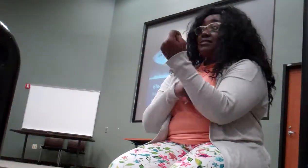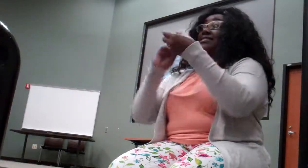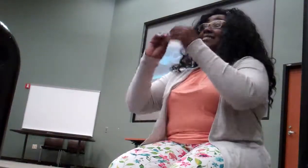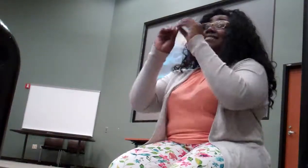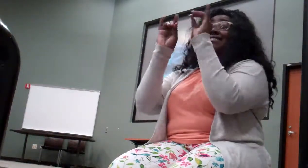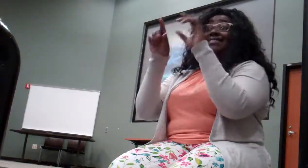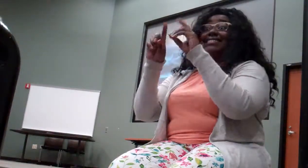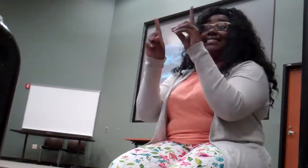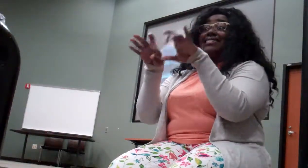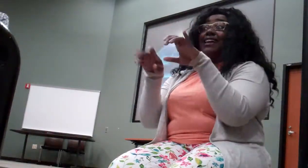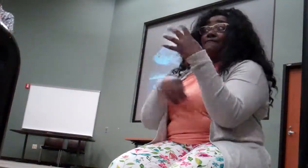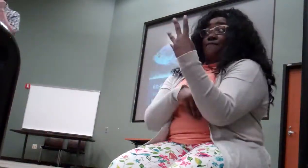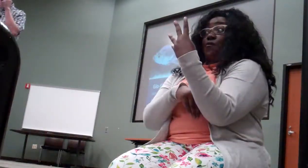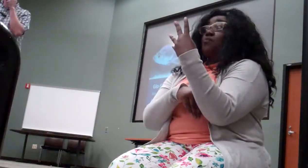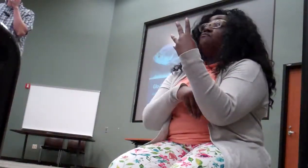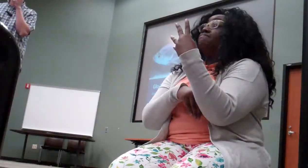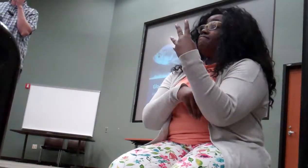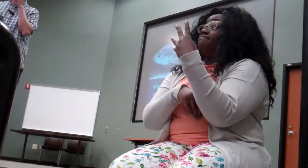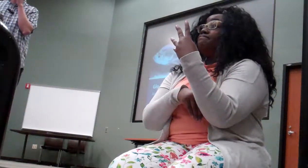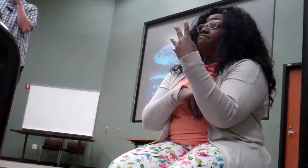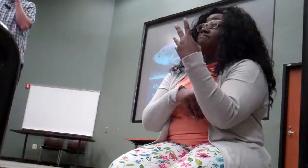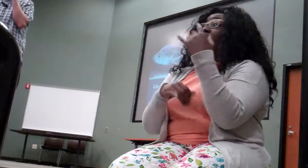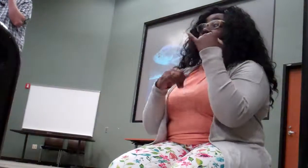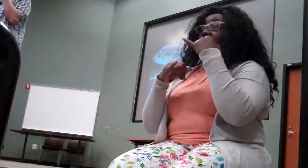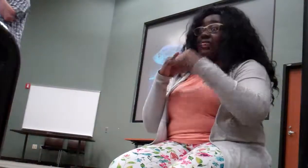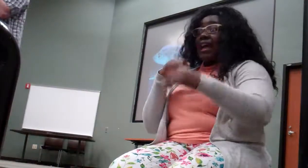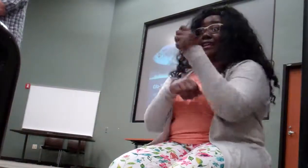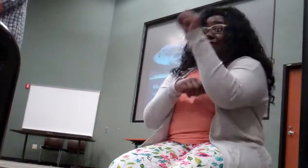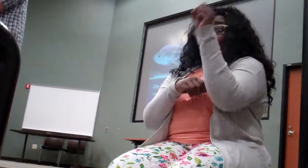Right? That last semester exam.